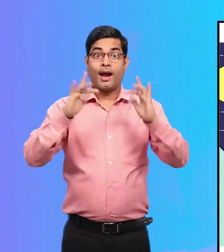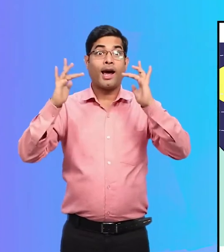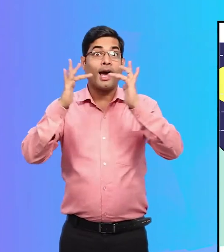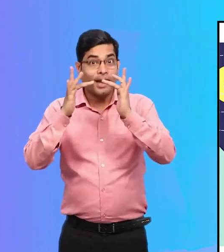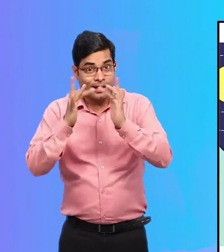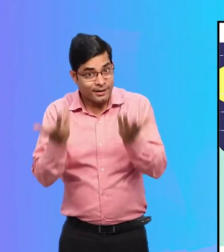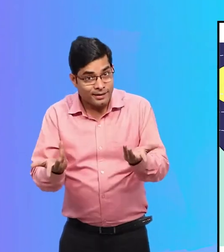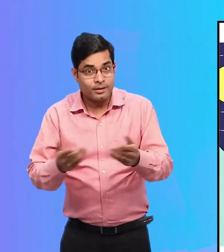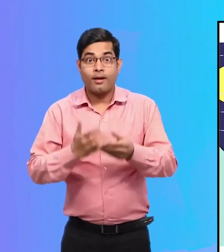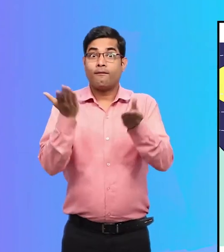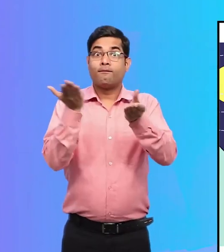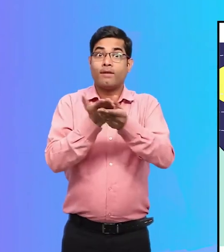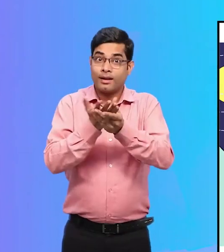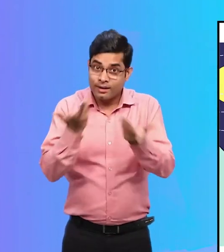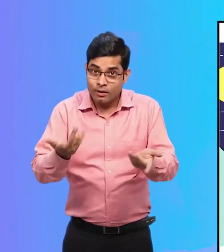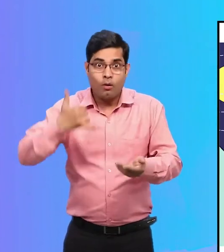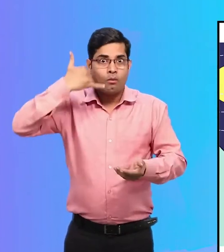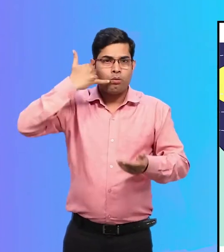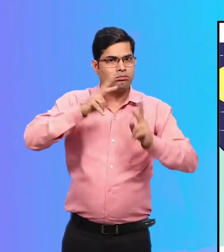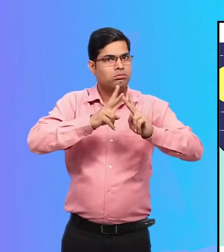files, phones, etc.